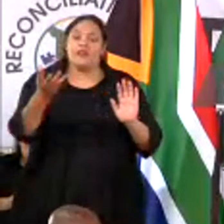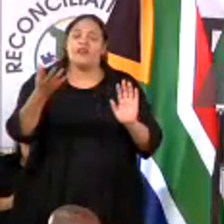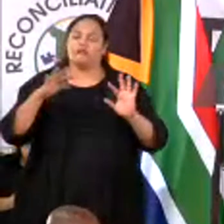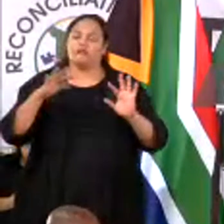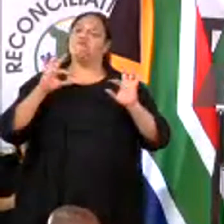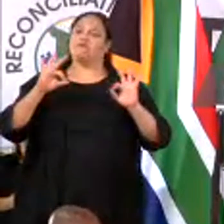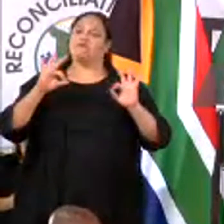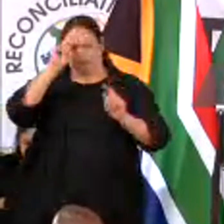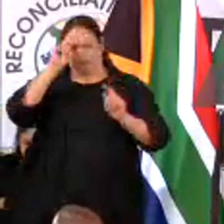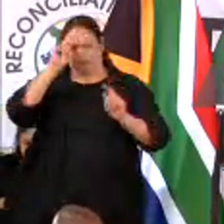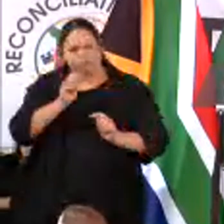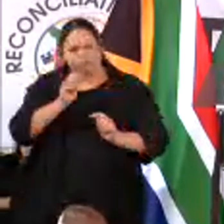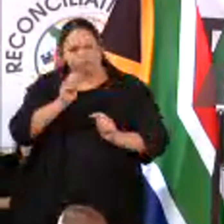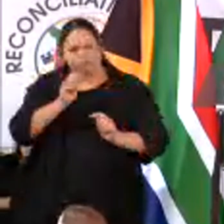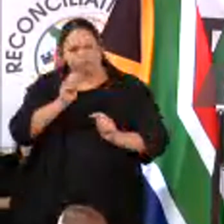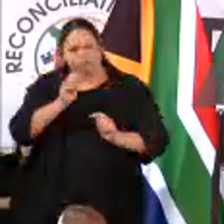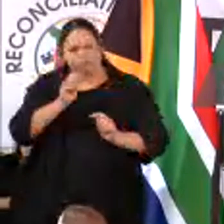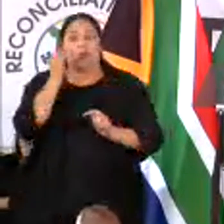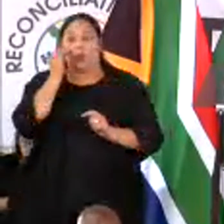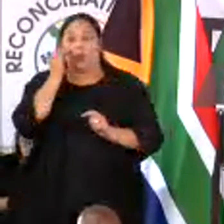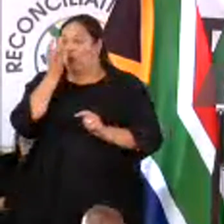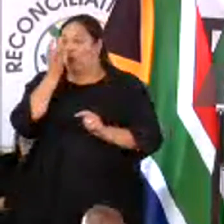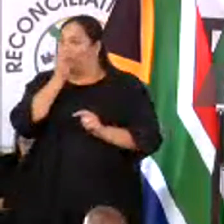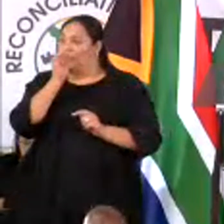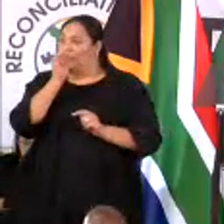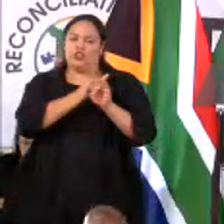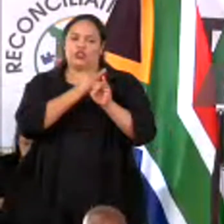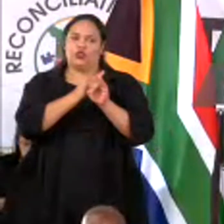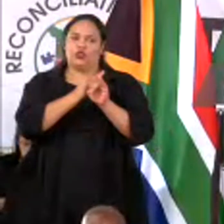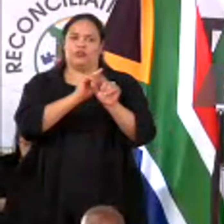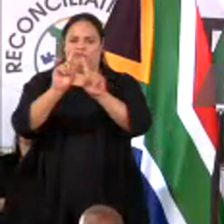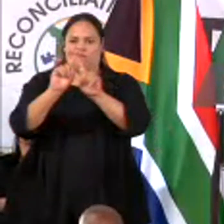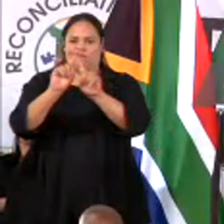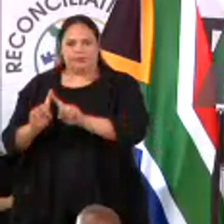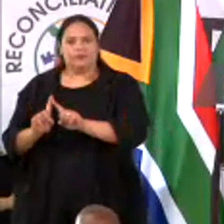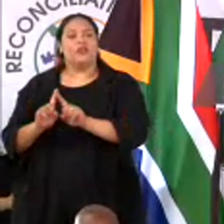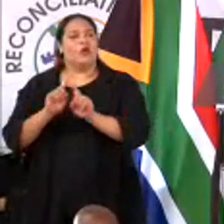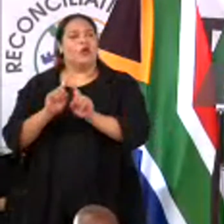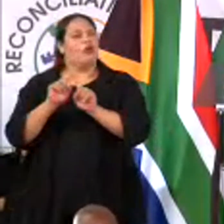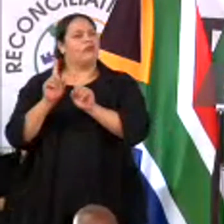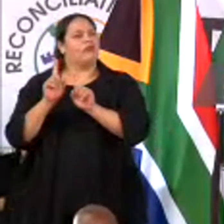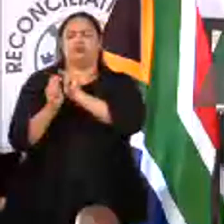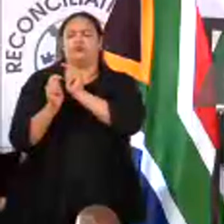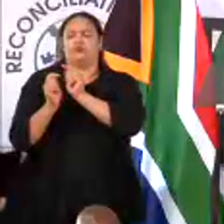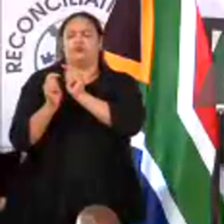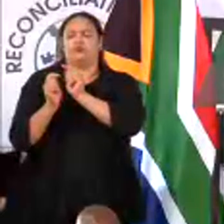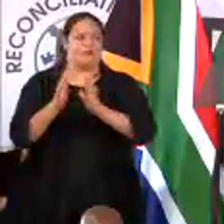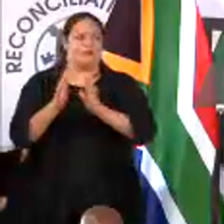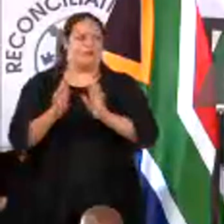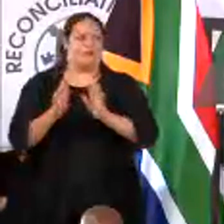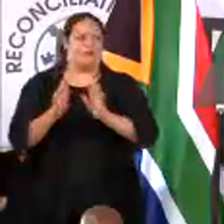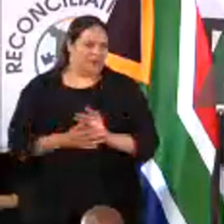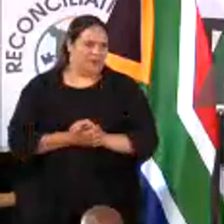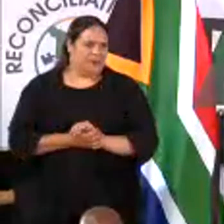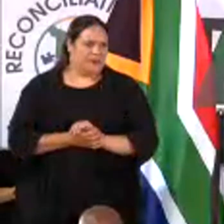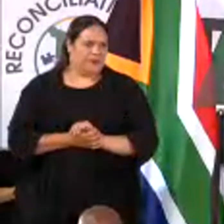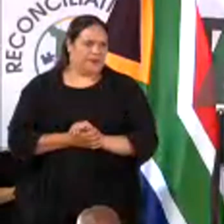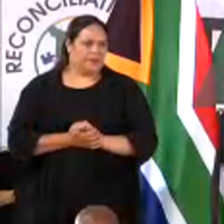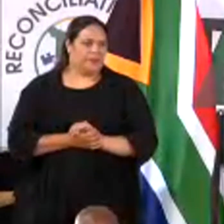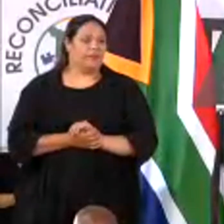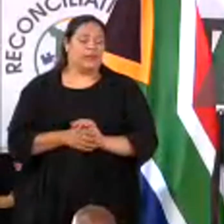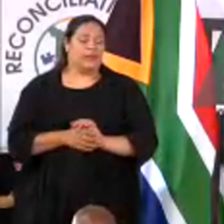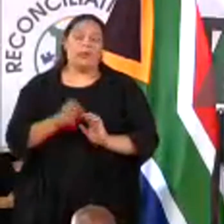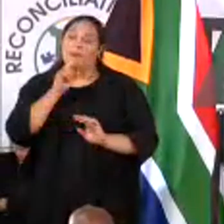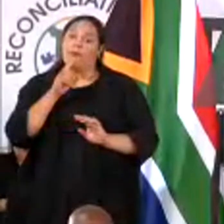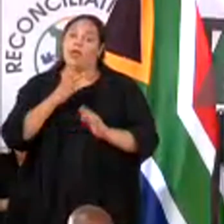recognition to Khoisan institutions of traditional leadership. And